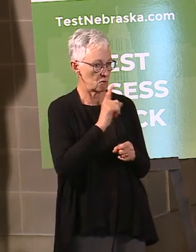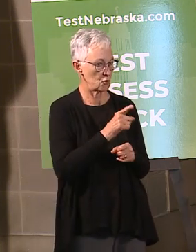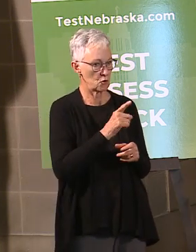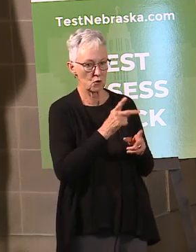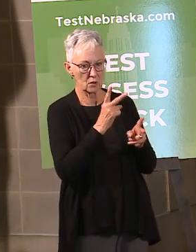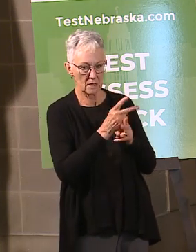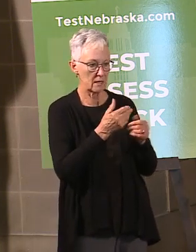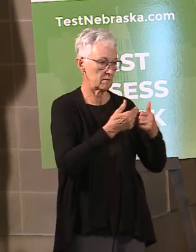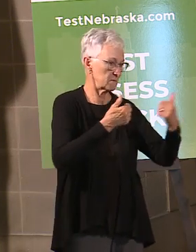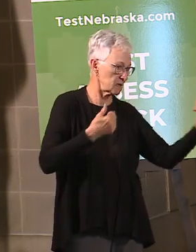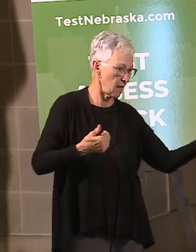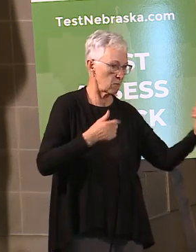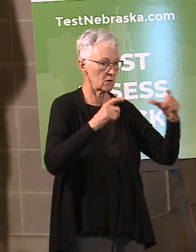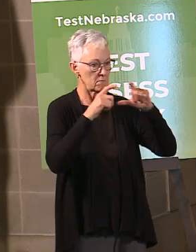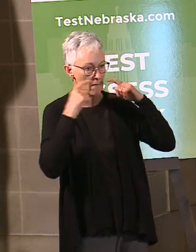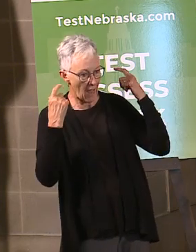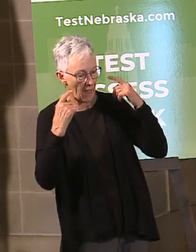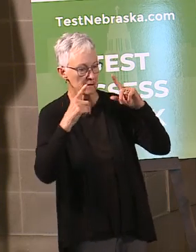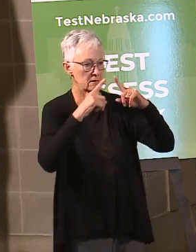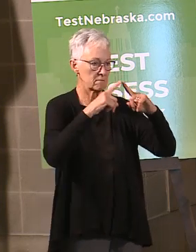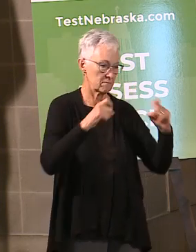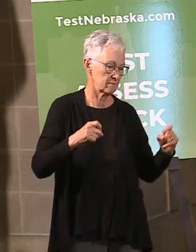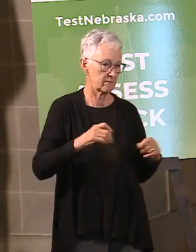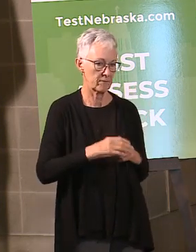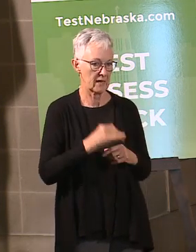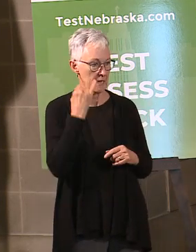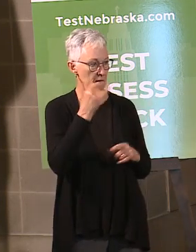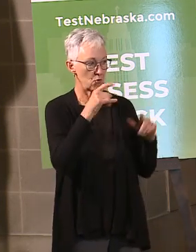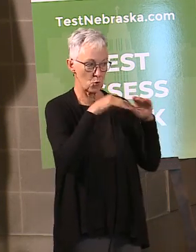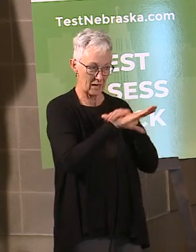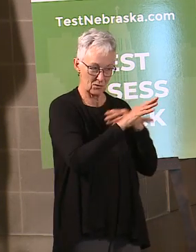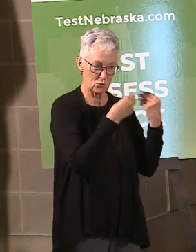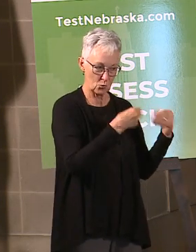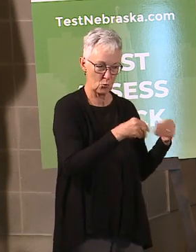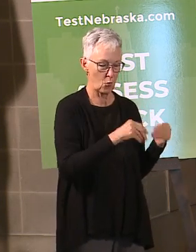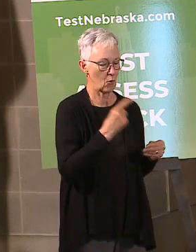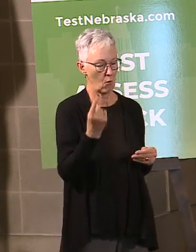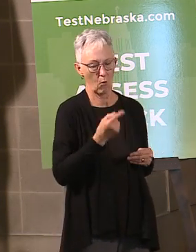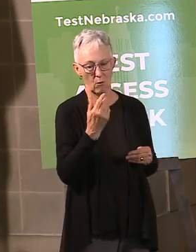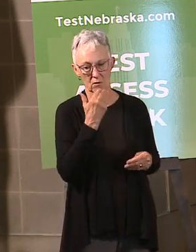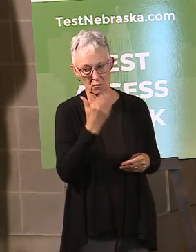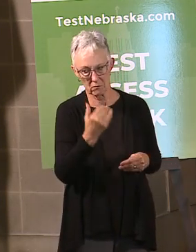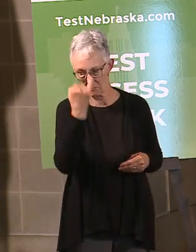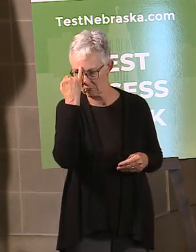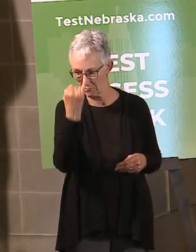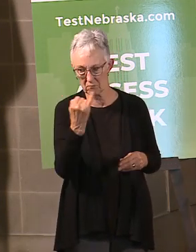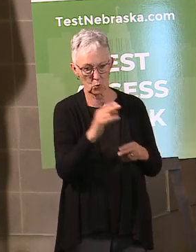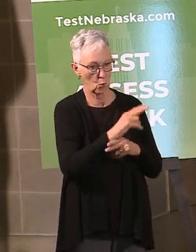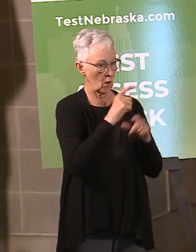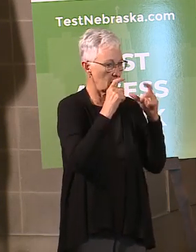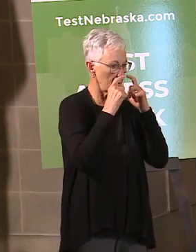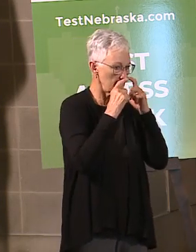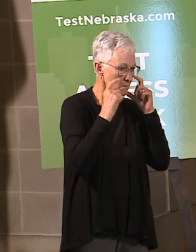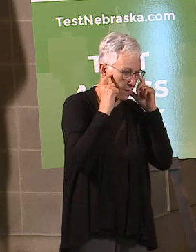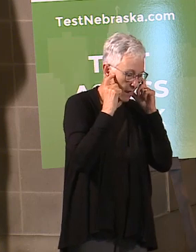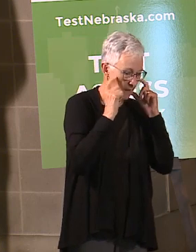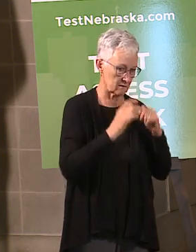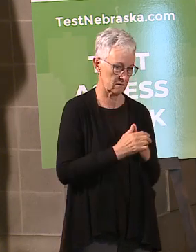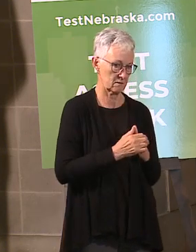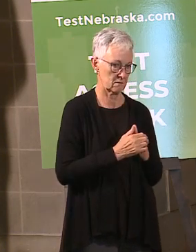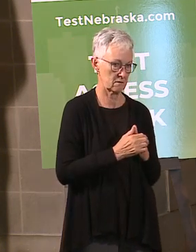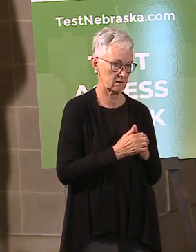you're going to be out and about, again, if you're going to the store, wear a mask is always a good idea. All those kind of things that we've talked about